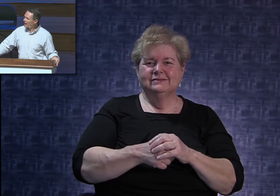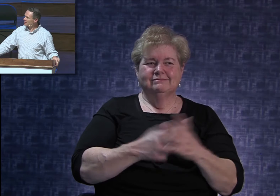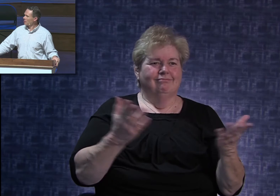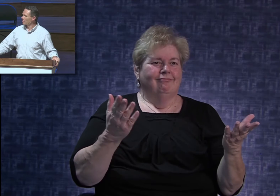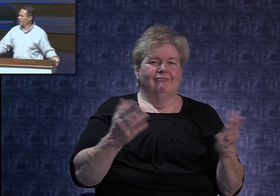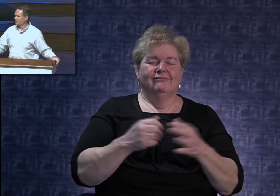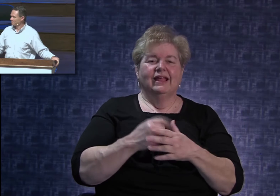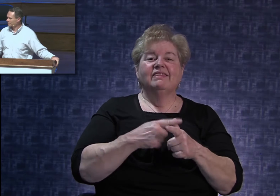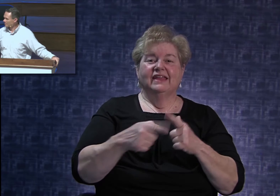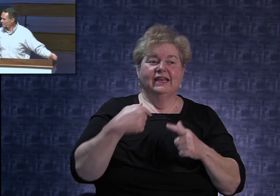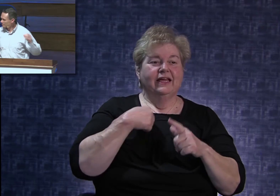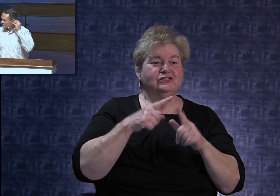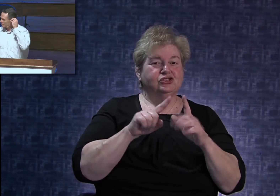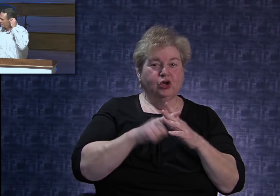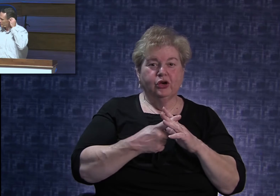And then I start running.